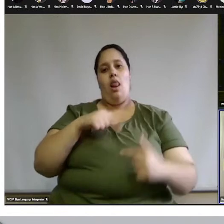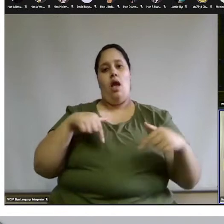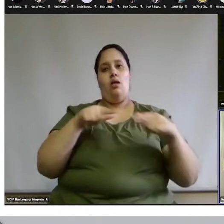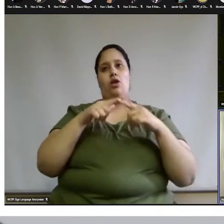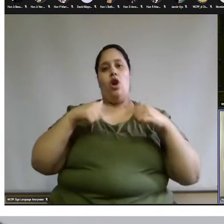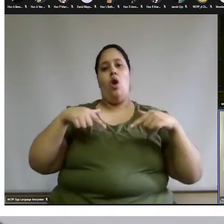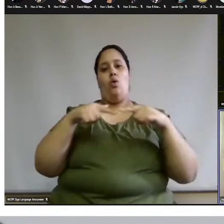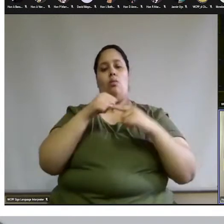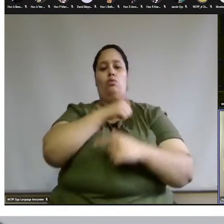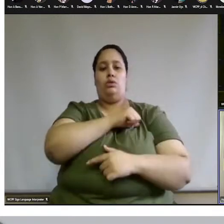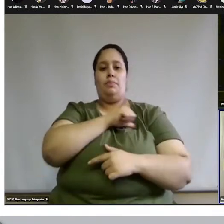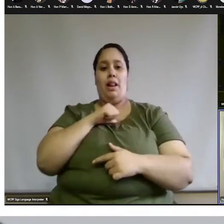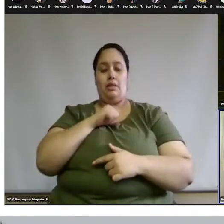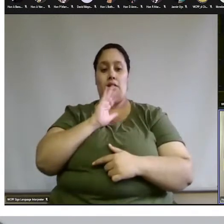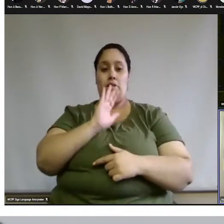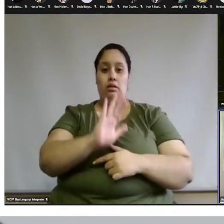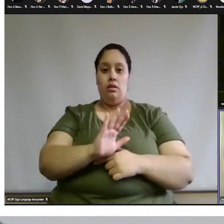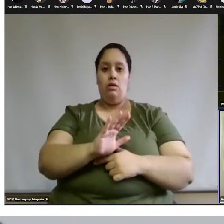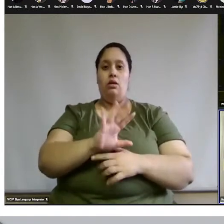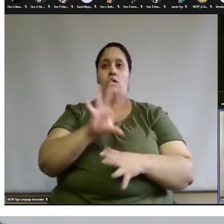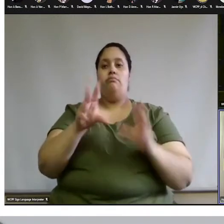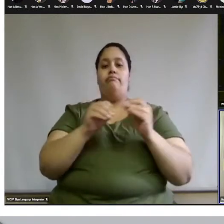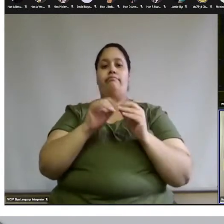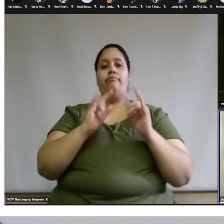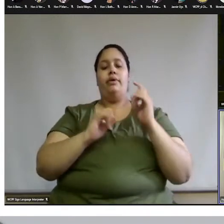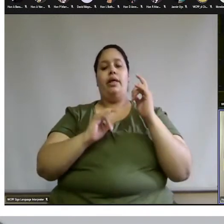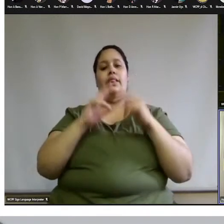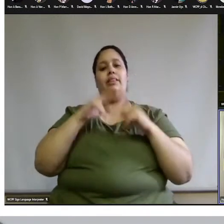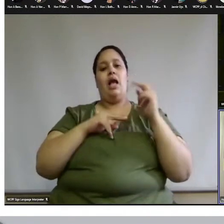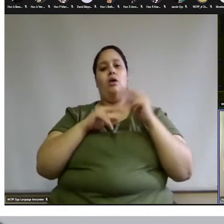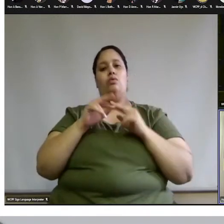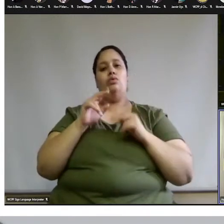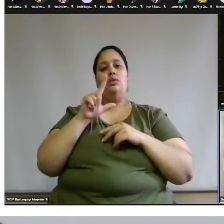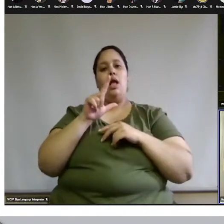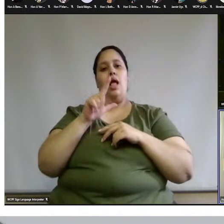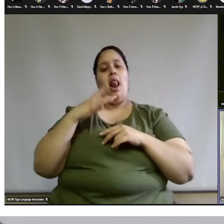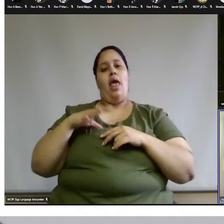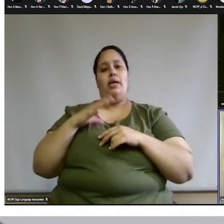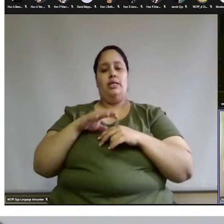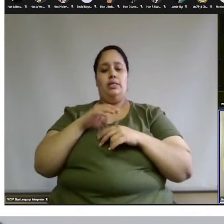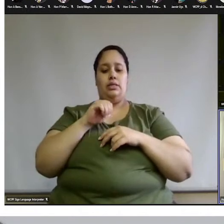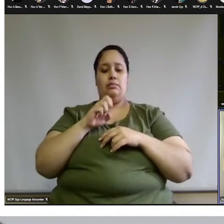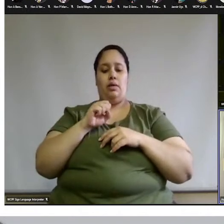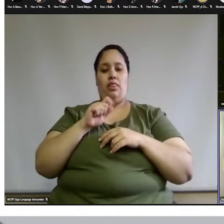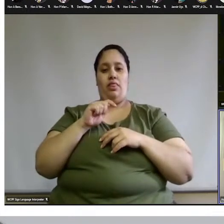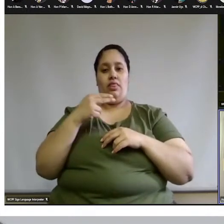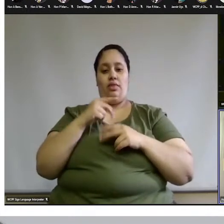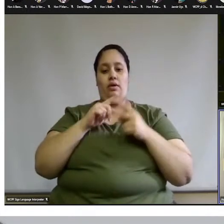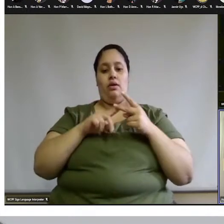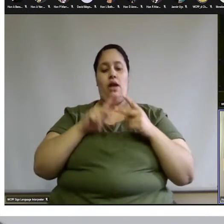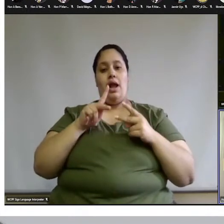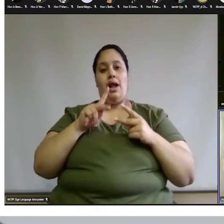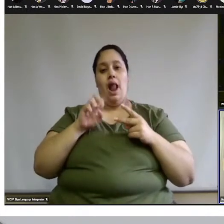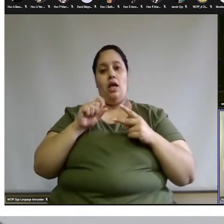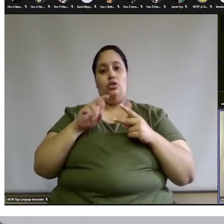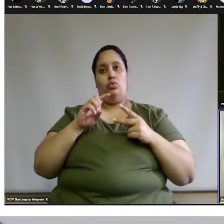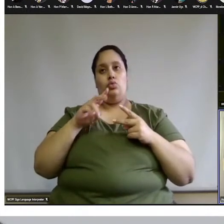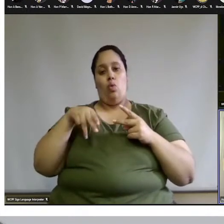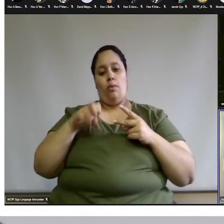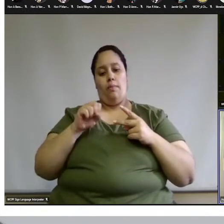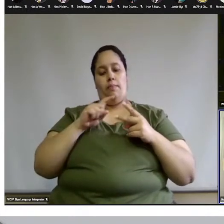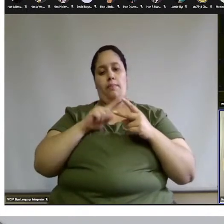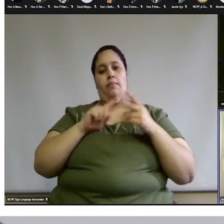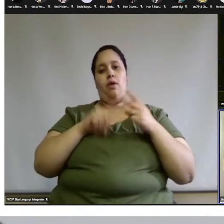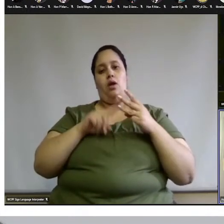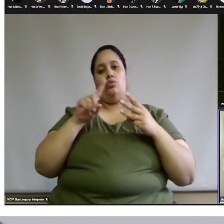the towns of Ladysmith, Calitzdorp and Zuwa. Currently, this municipality is under